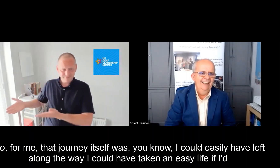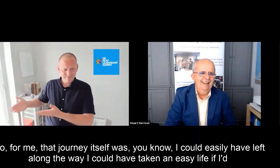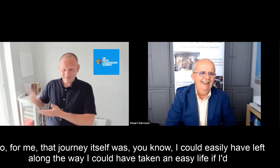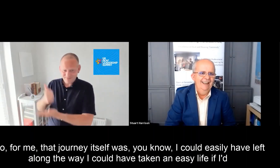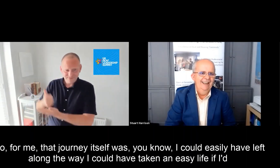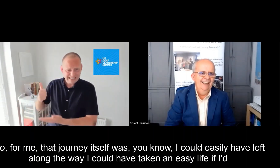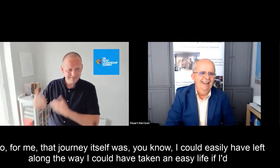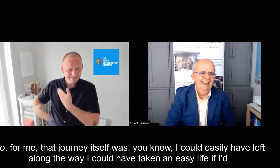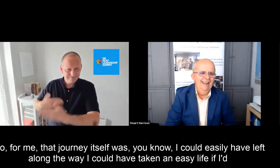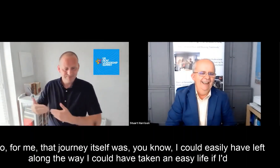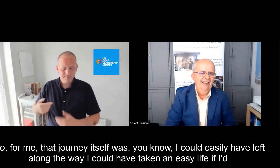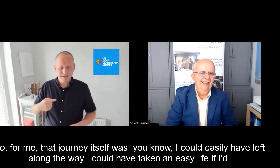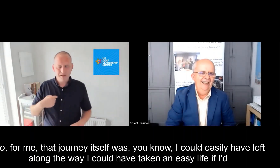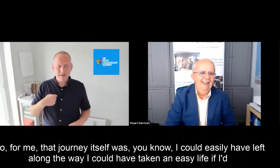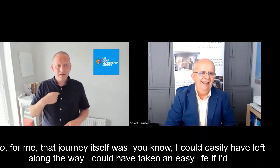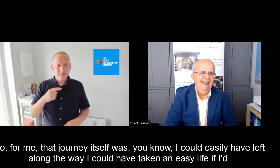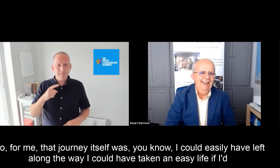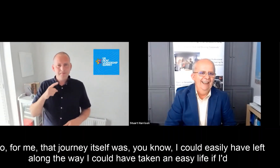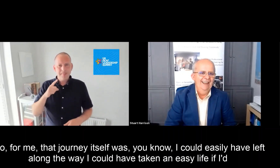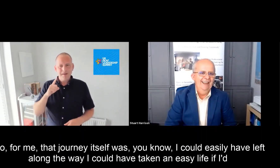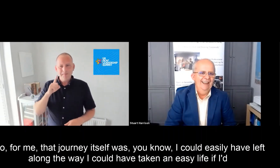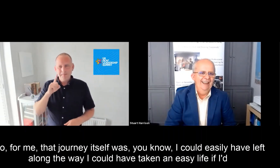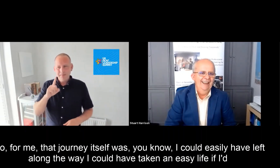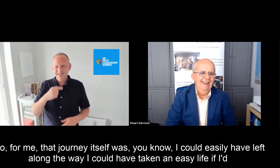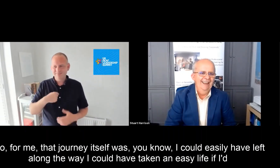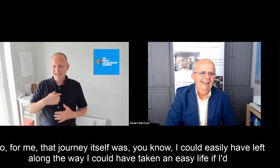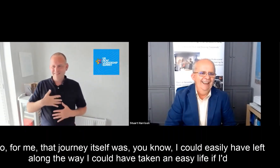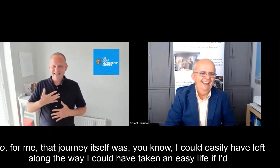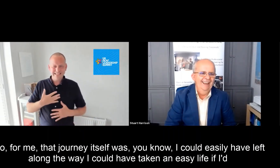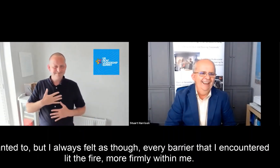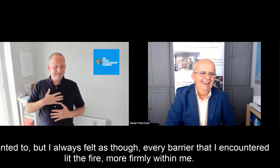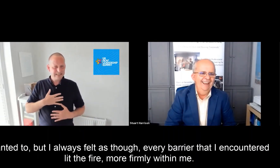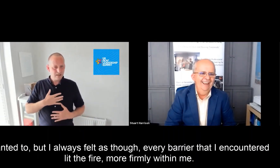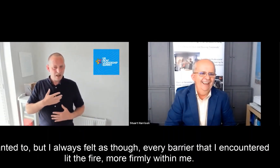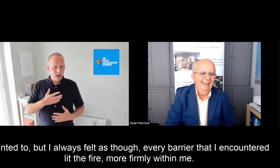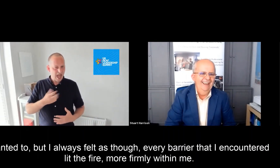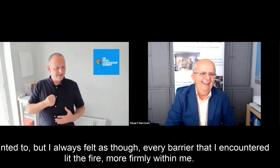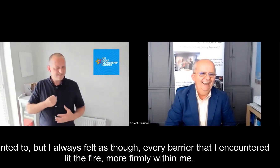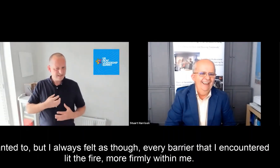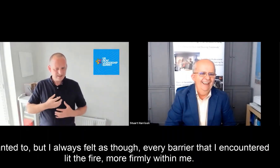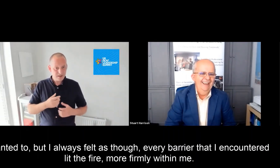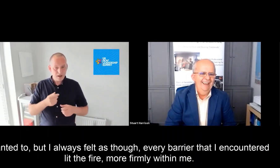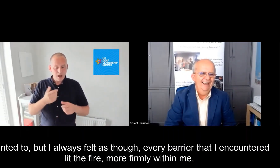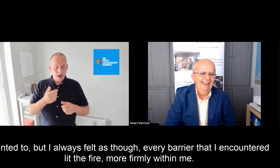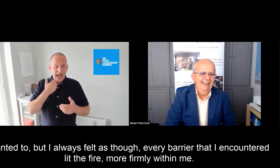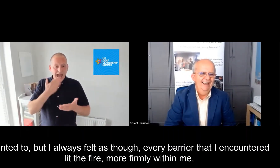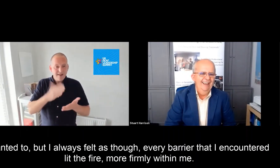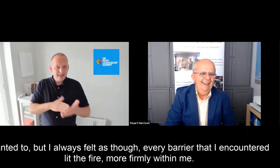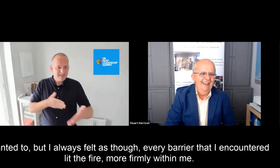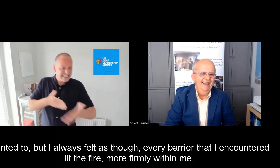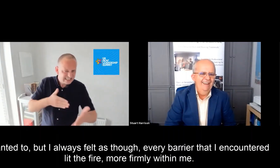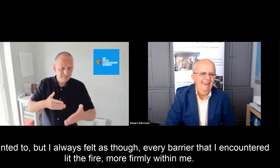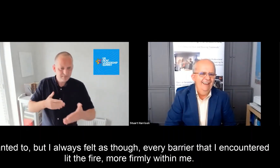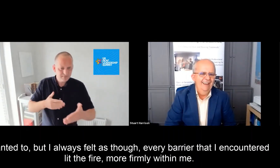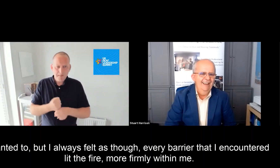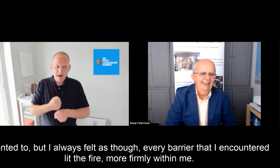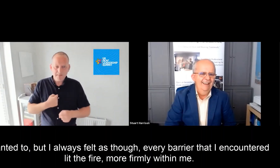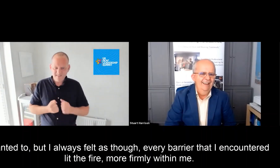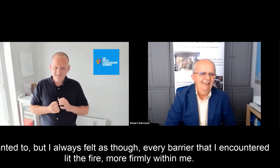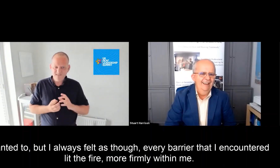have left along the way. I could have taken an easy life if I'd wanted to, but I always felt as though every